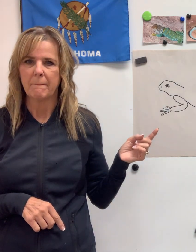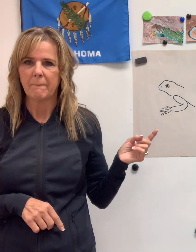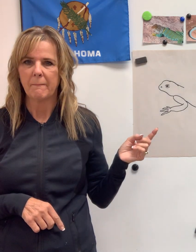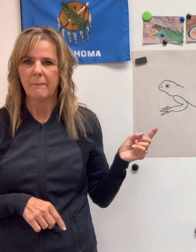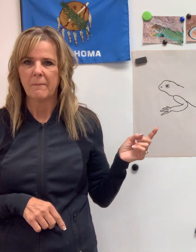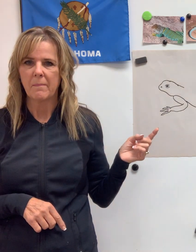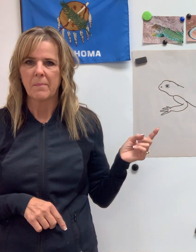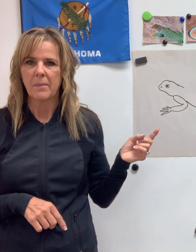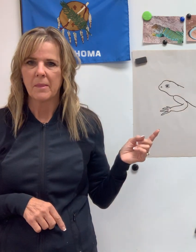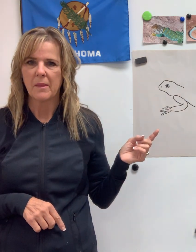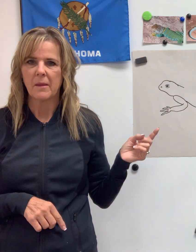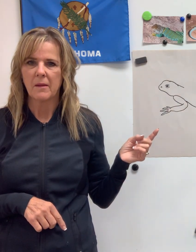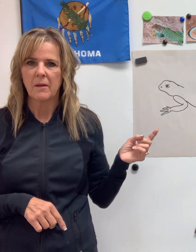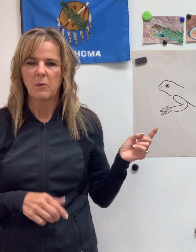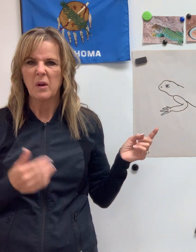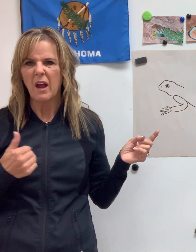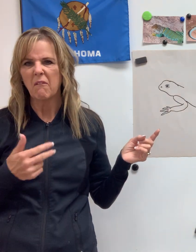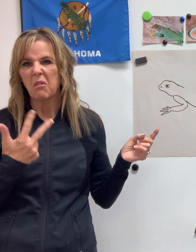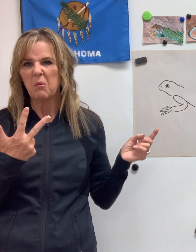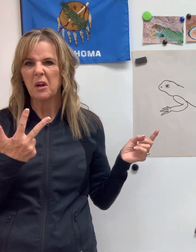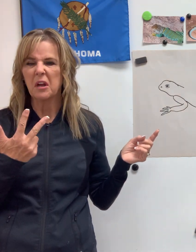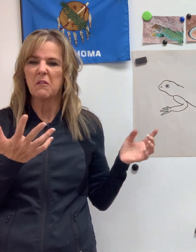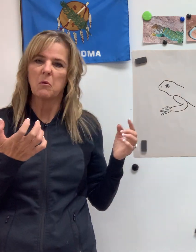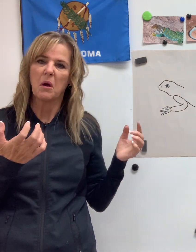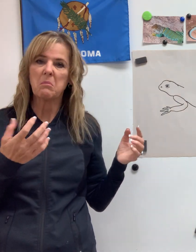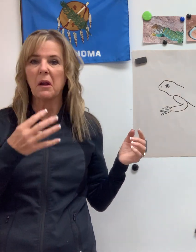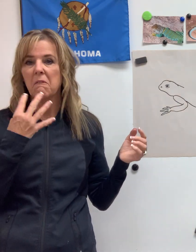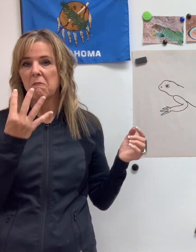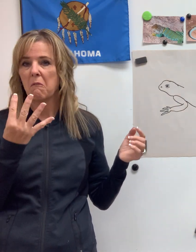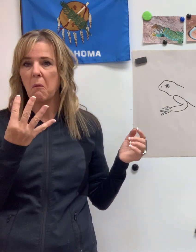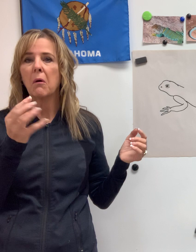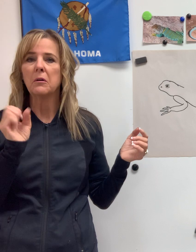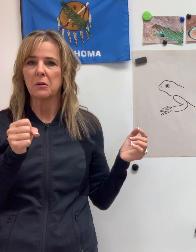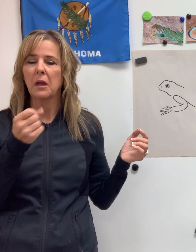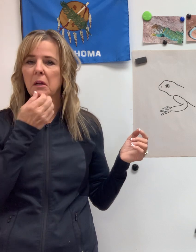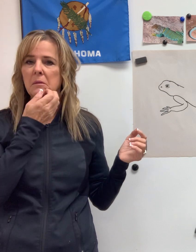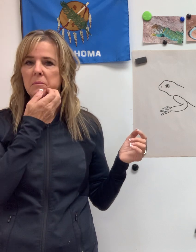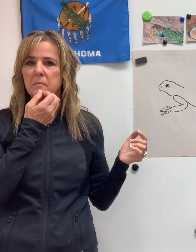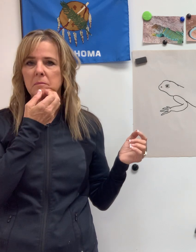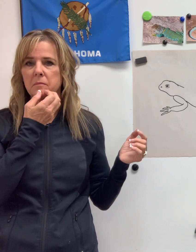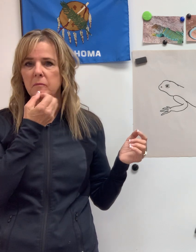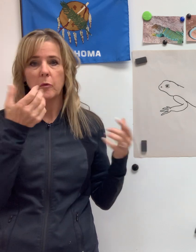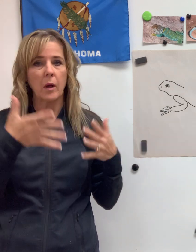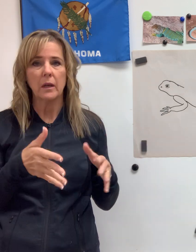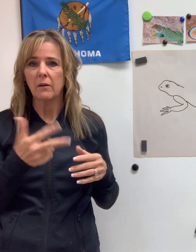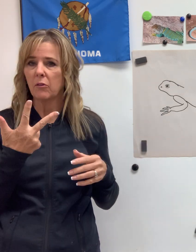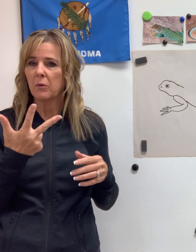And then we've got 3 so far. If you want to make a 4th, you could. If you want to just leave 3, that's